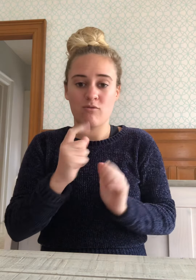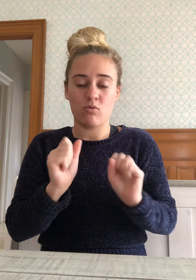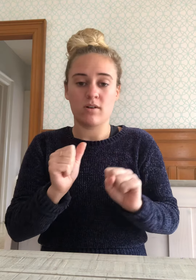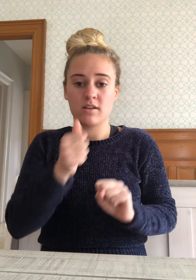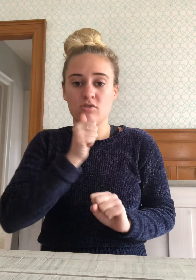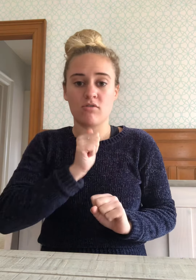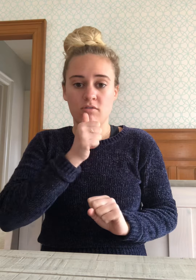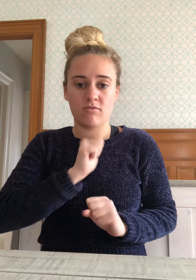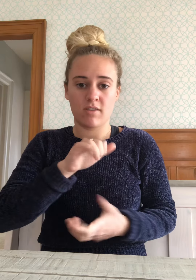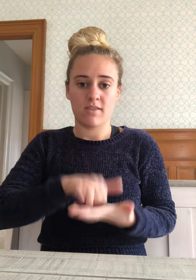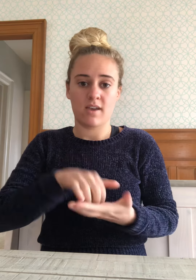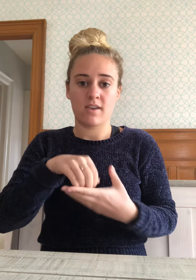mouth.